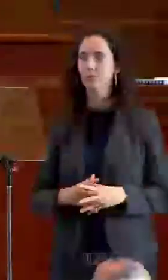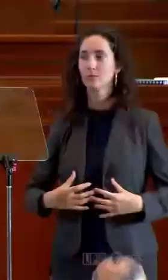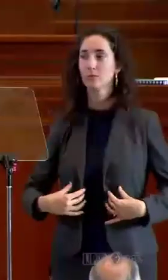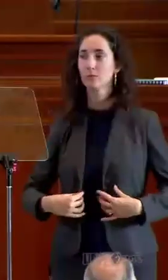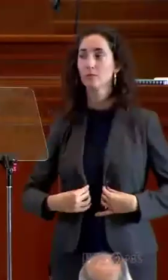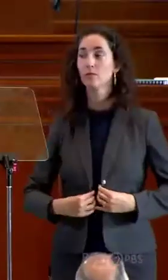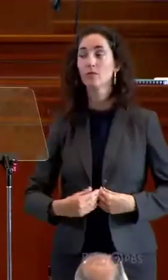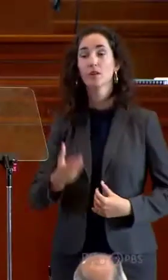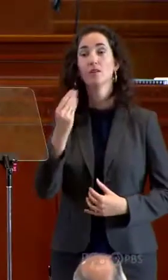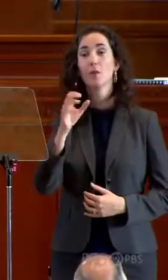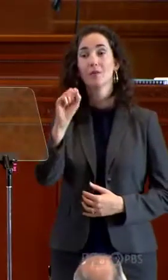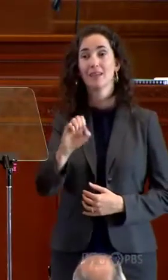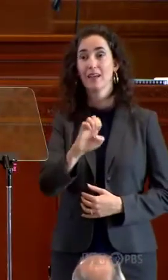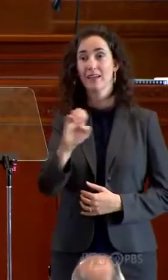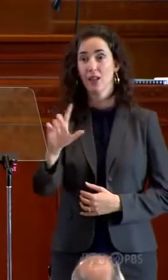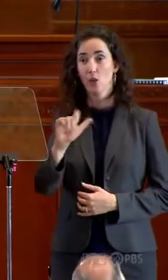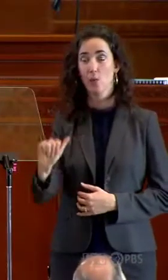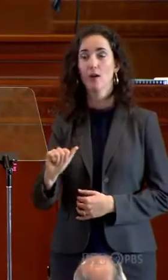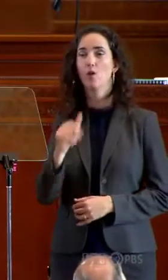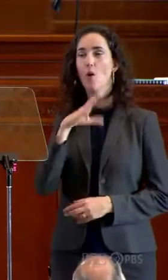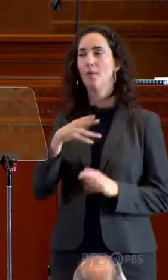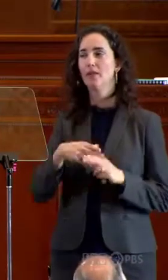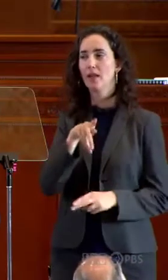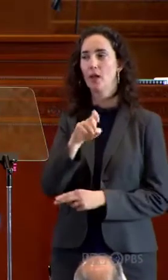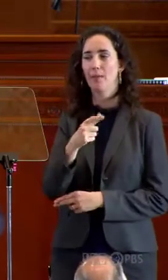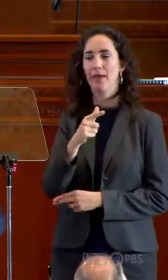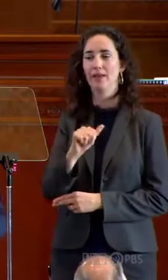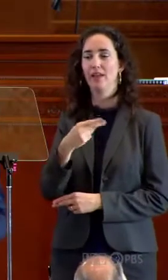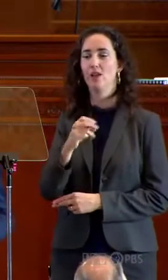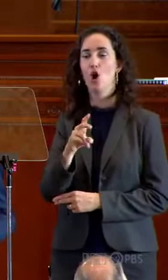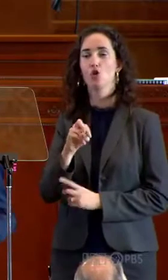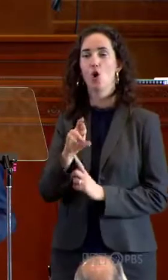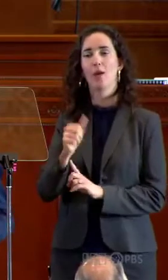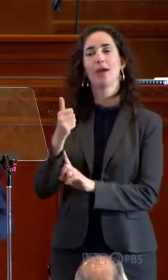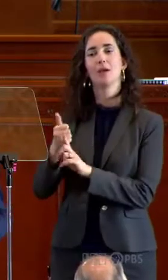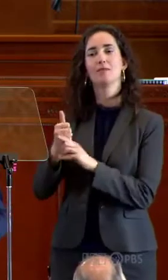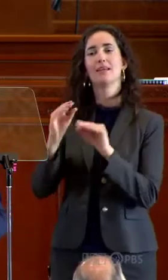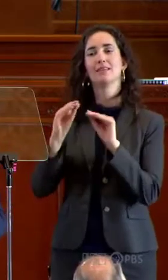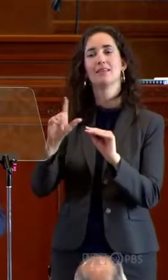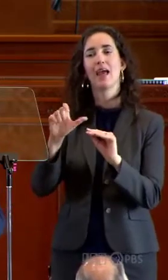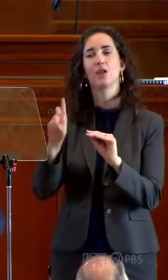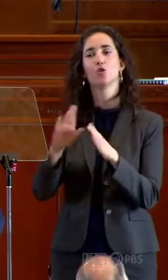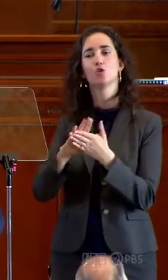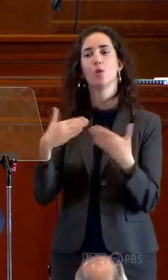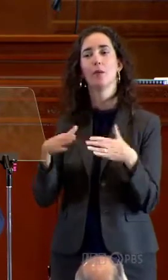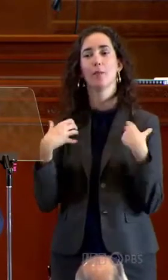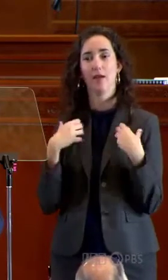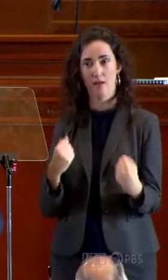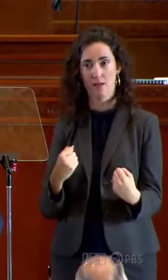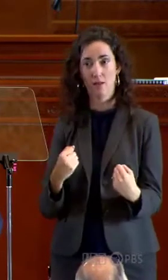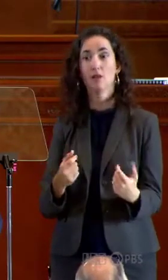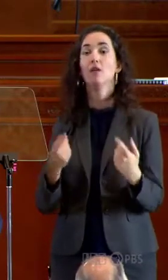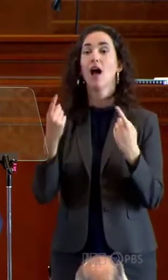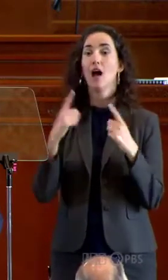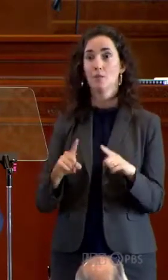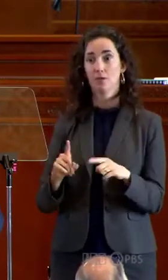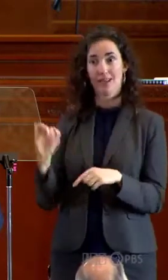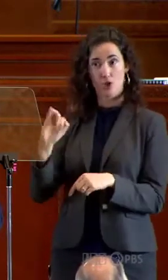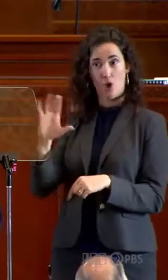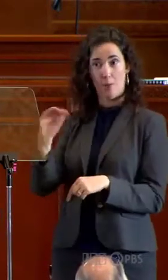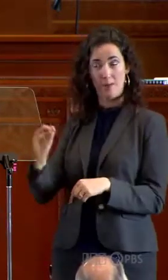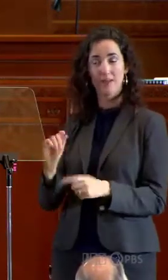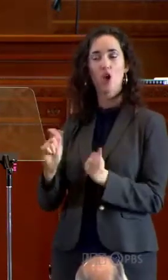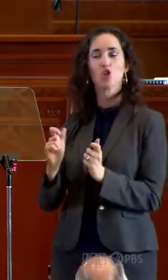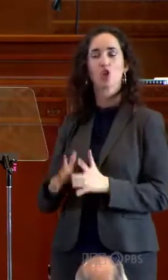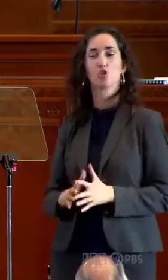In Southeast Louisiana, Peggy Honore, who teaches at LSU School of Public Health, had 5 insurance adjusters in just the